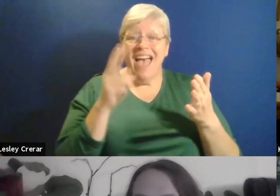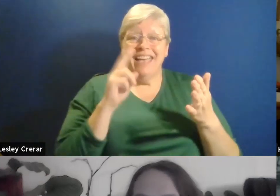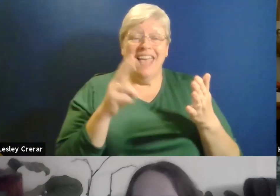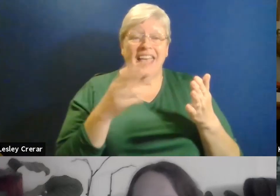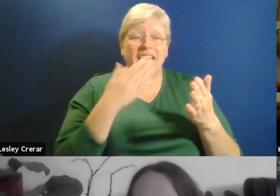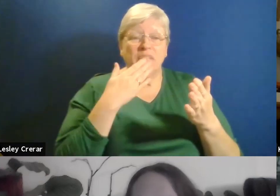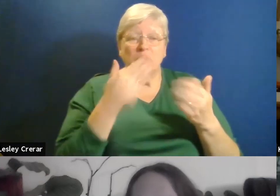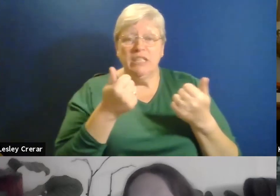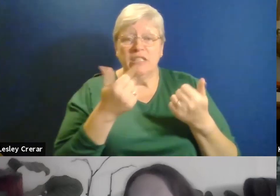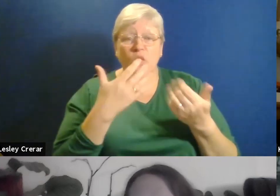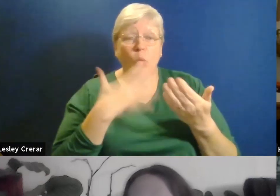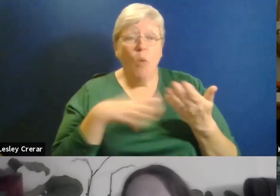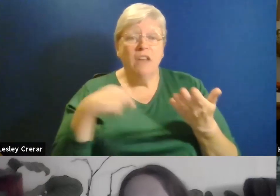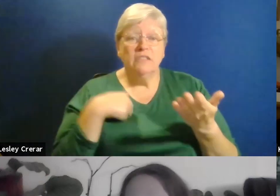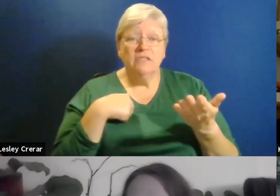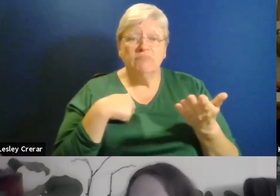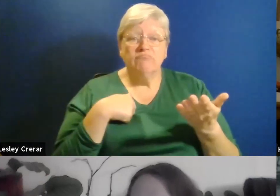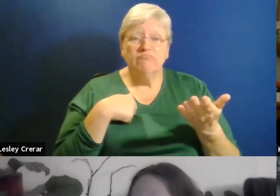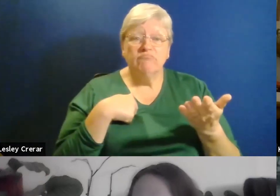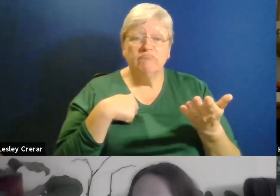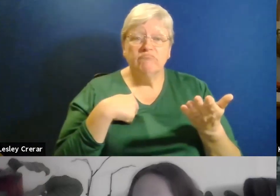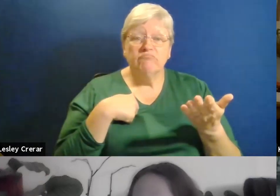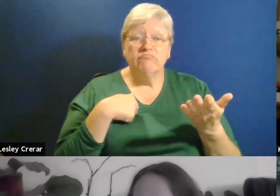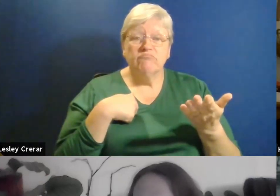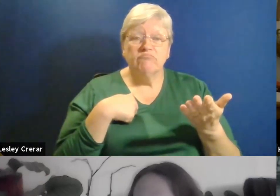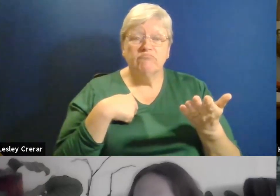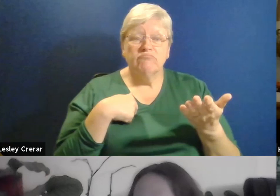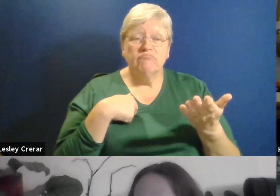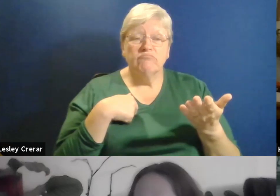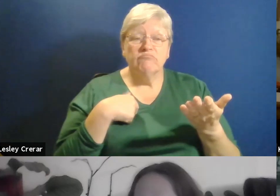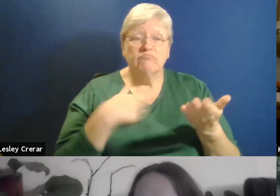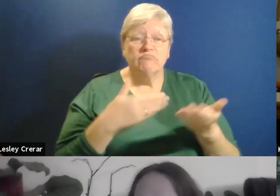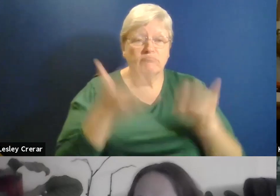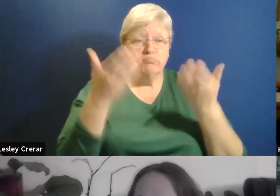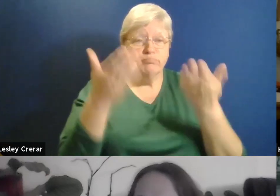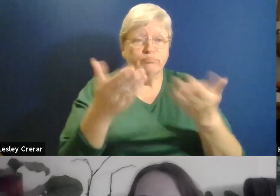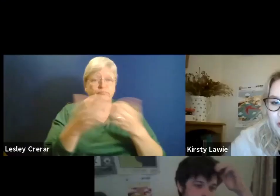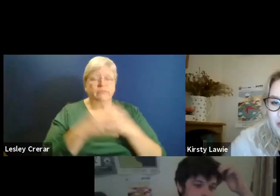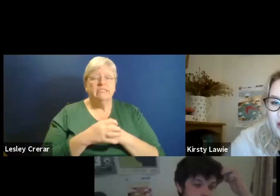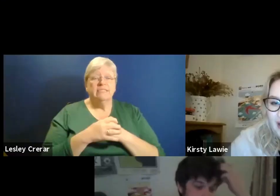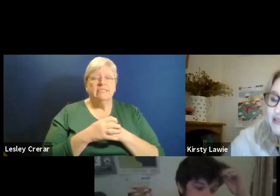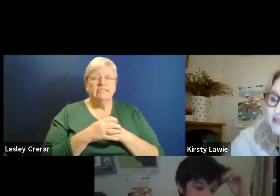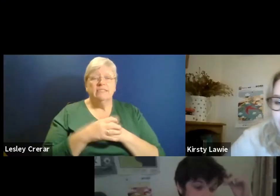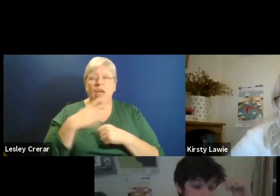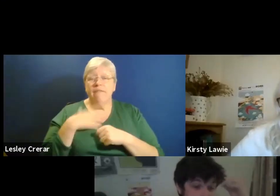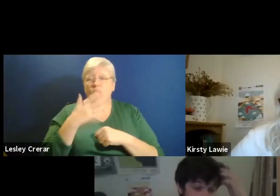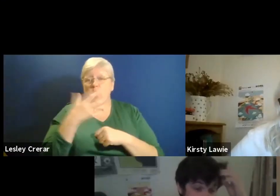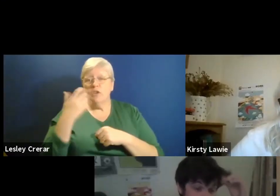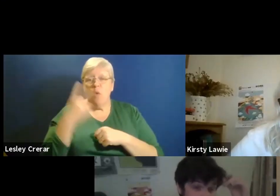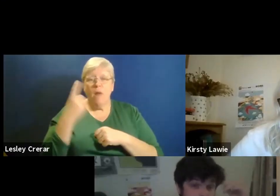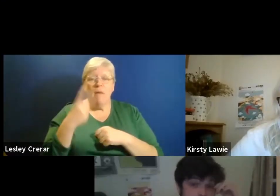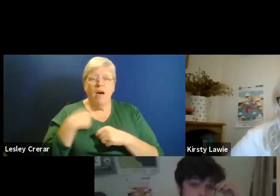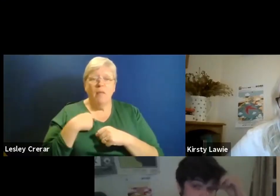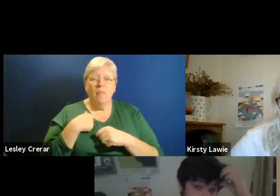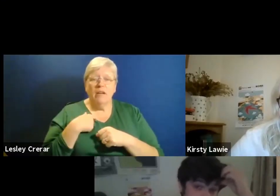for that. Will is clapping. If you'd like to do that, you can just pop on your camera. Or if you'd like to warm up, I can ask one or two more